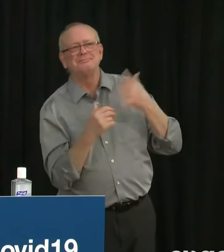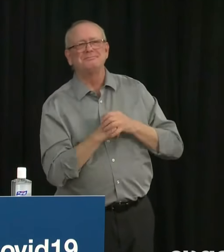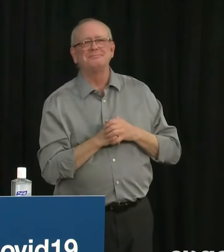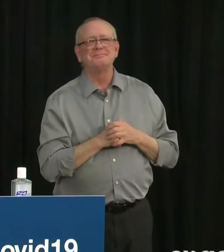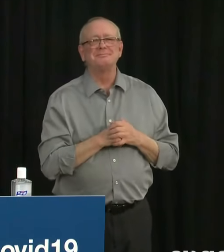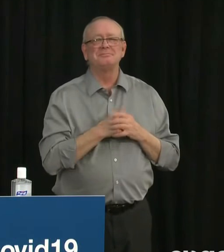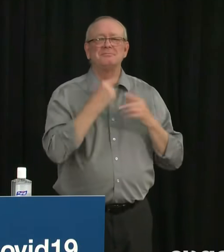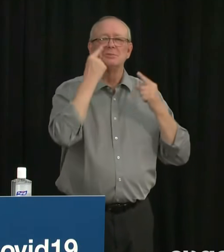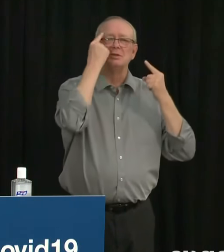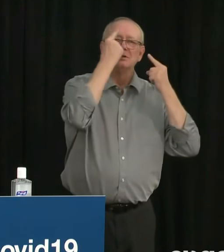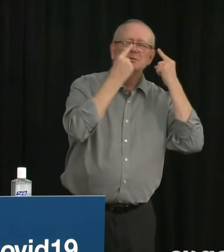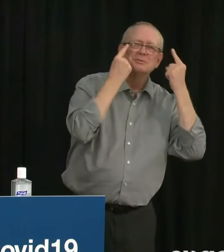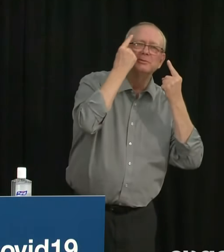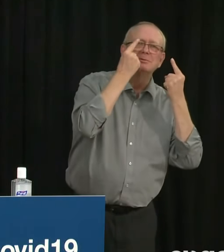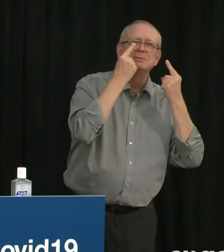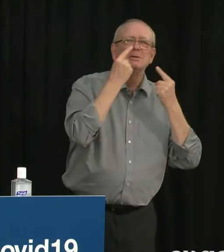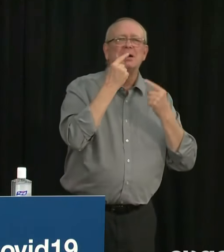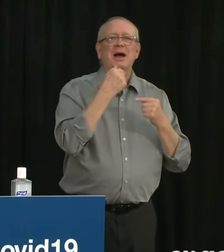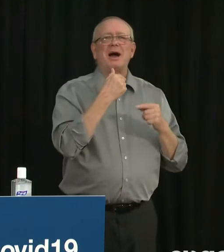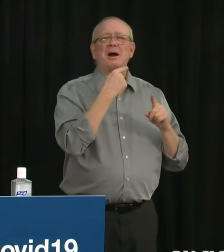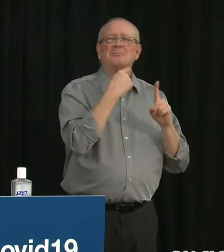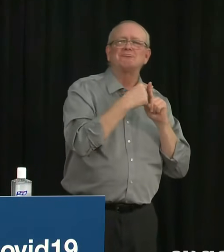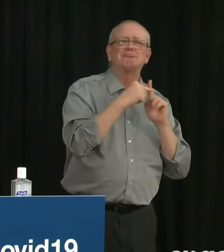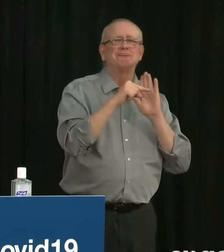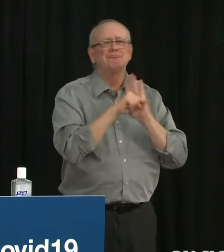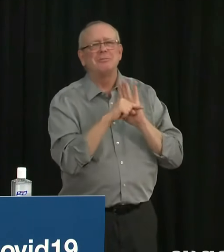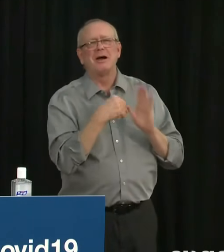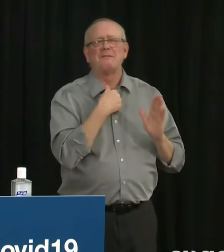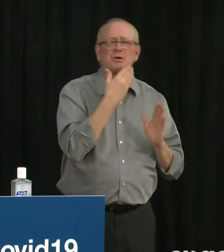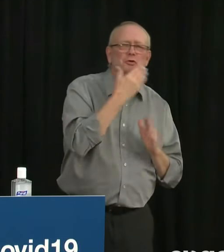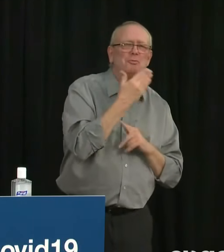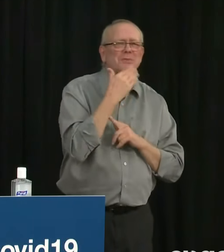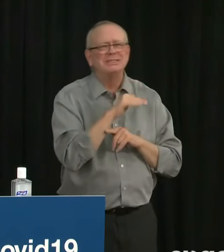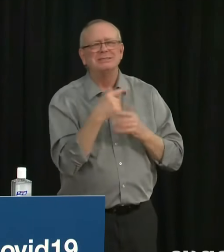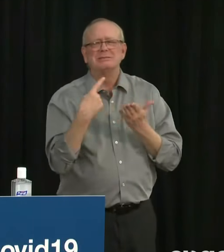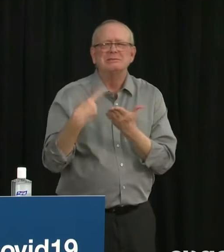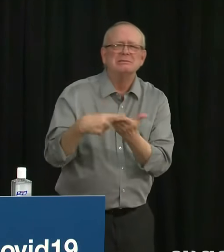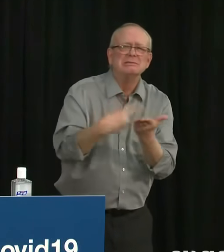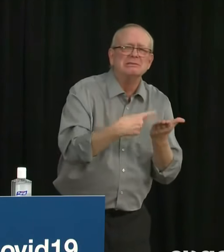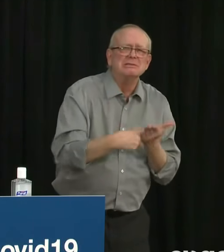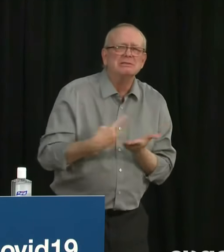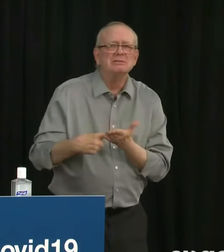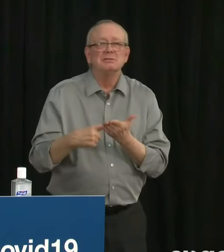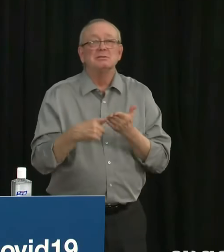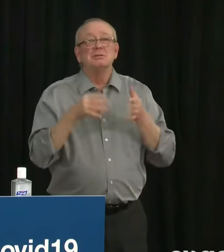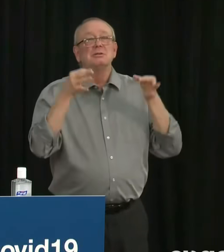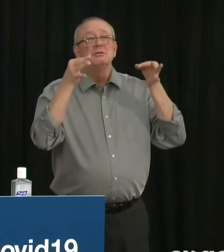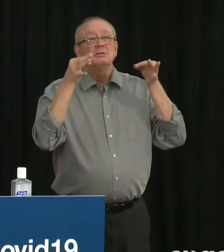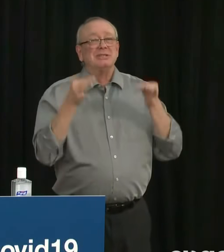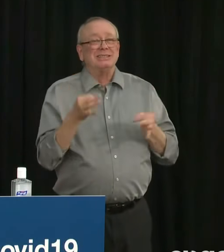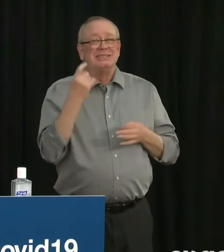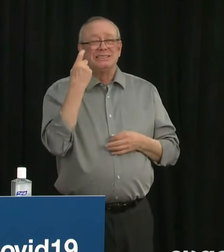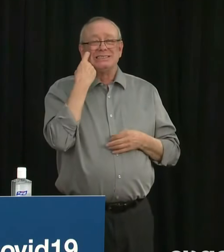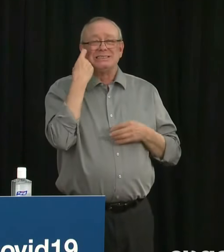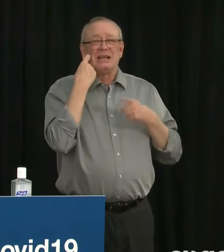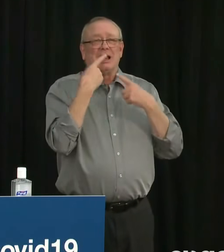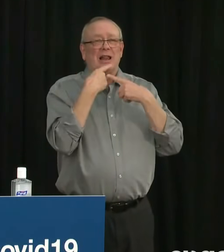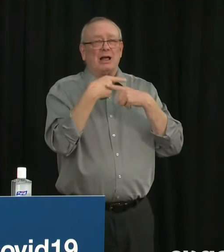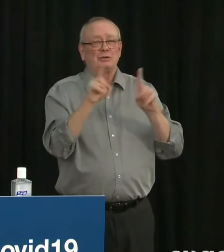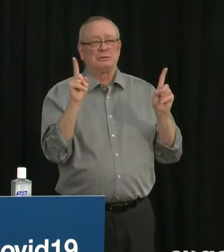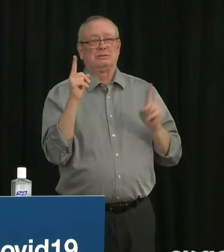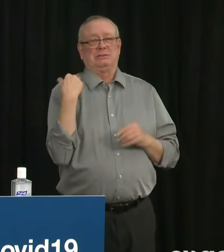discussed respectfully, and the decisions that were made, as you know, were announced on Tuesday. Every decision that is